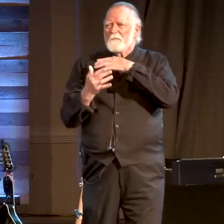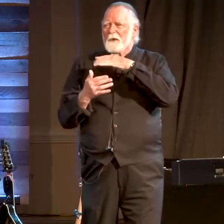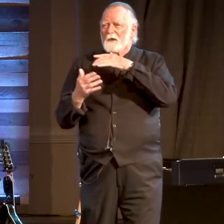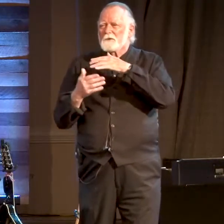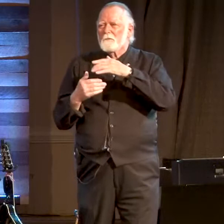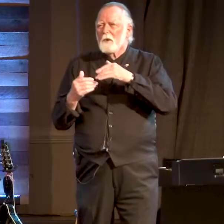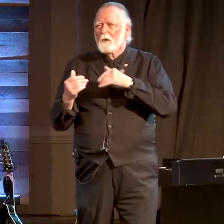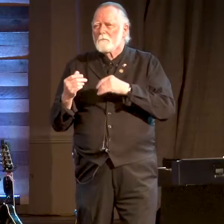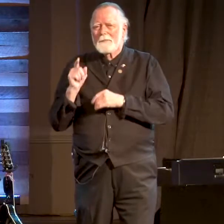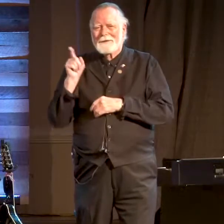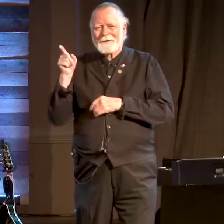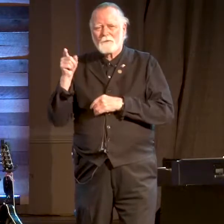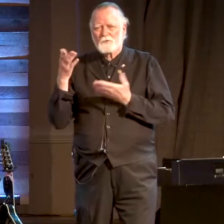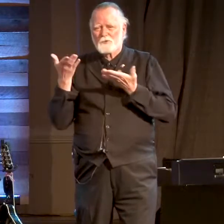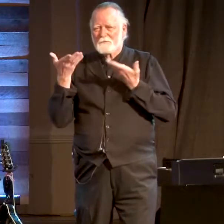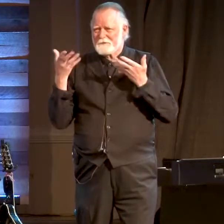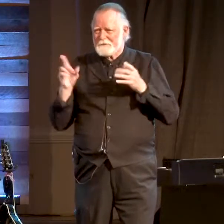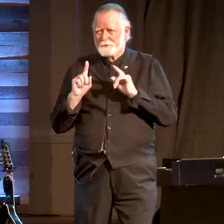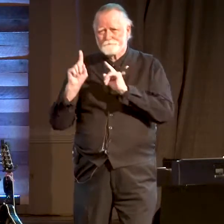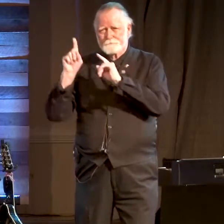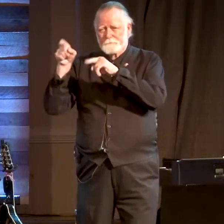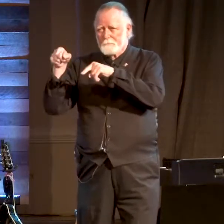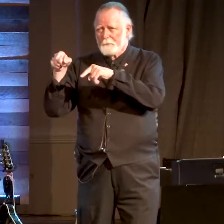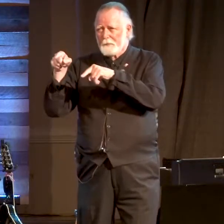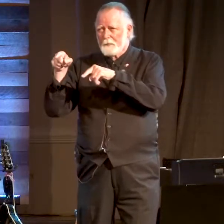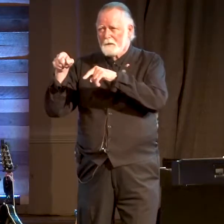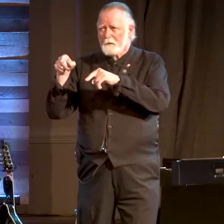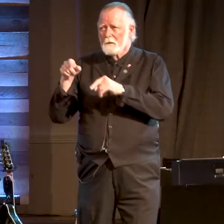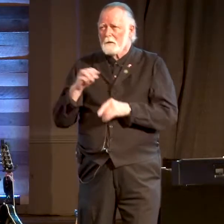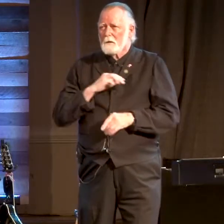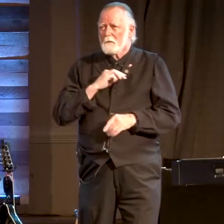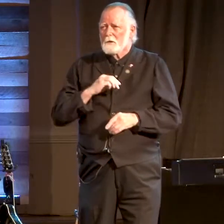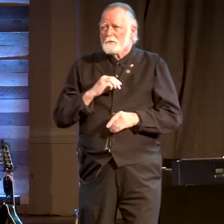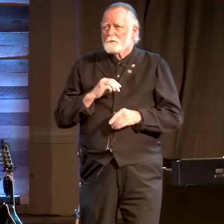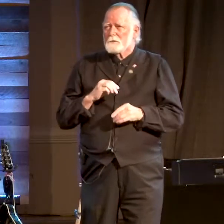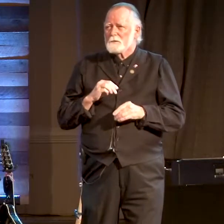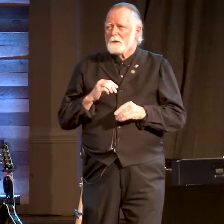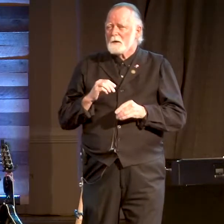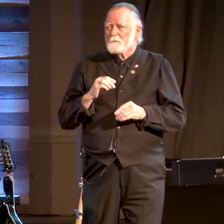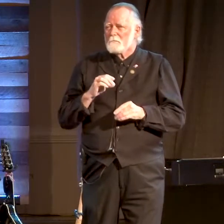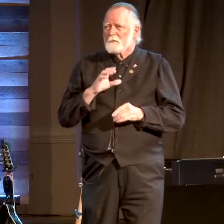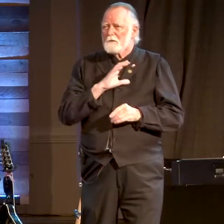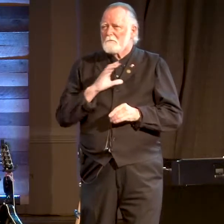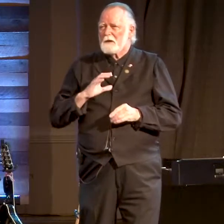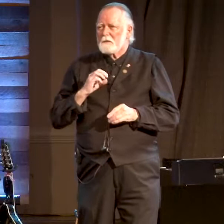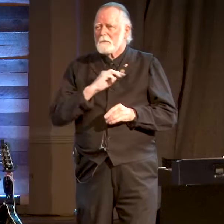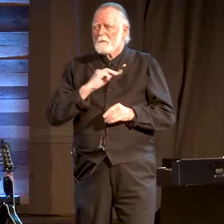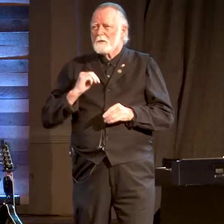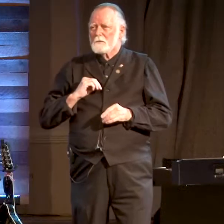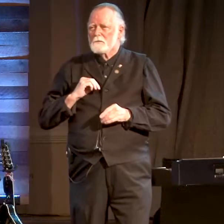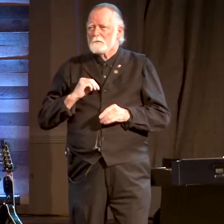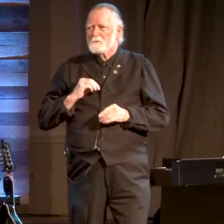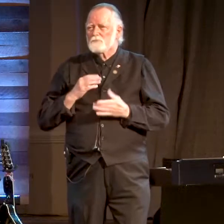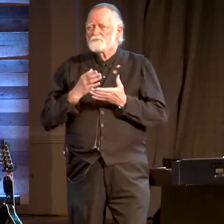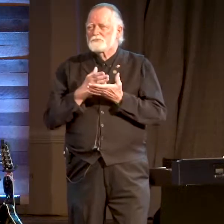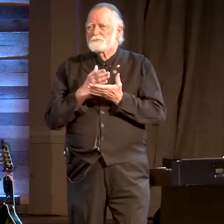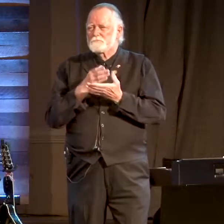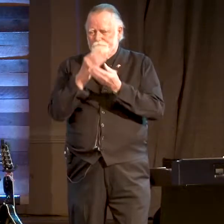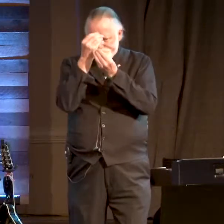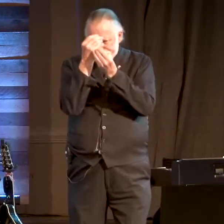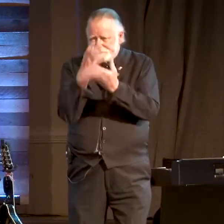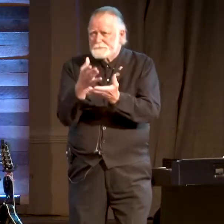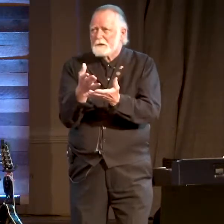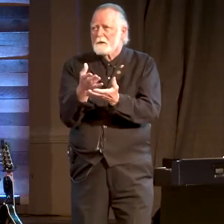immediately after the service. Missions and Outreach Committee members will share specifics on how KPC